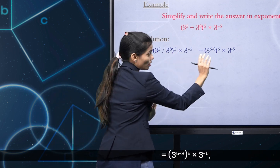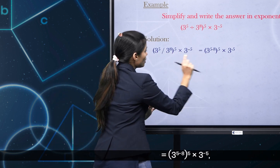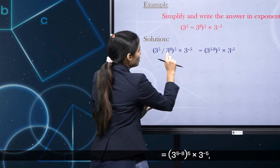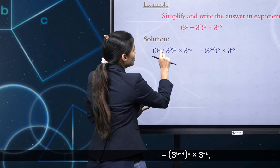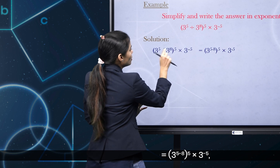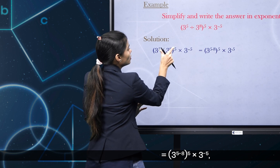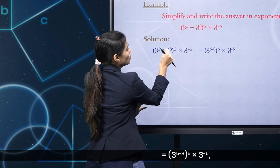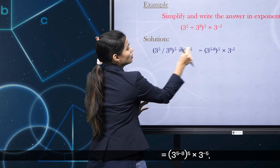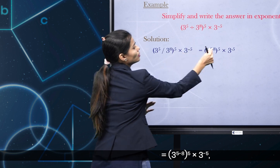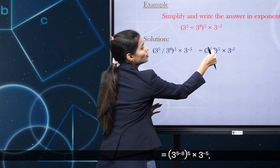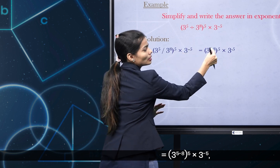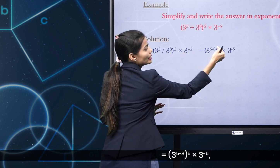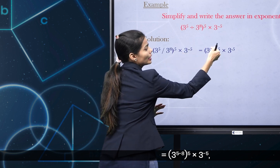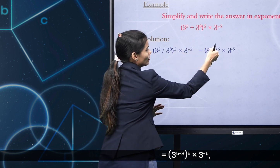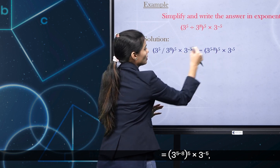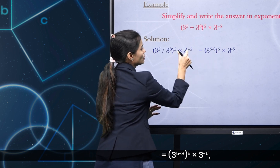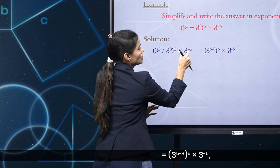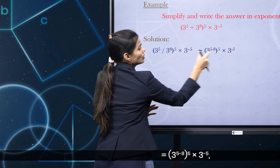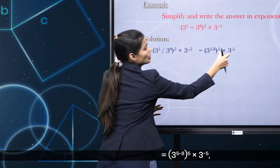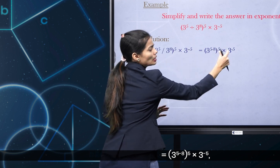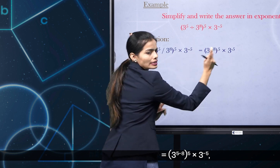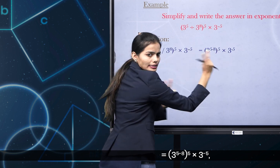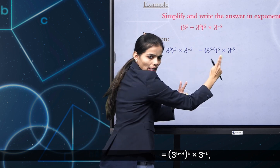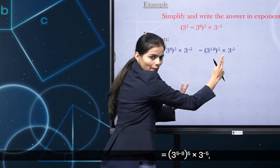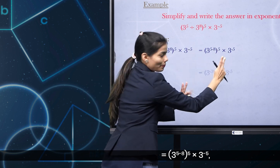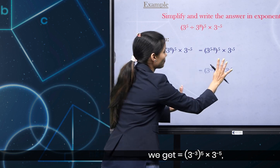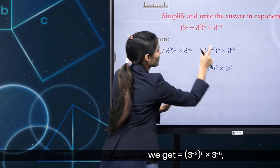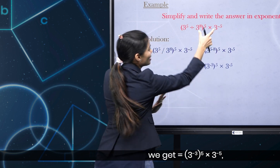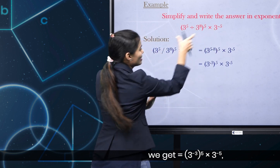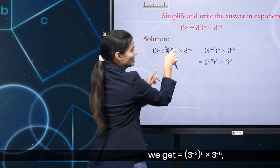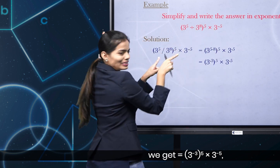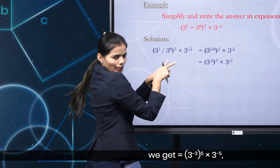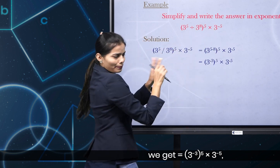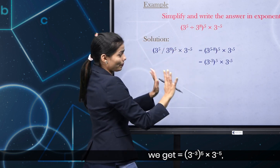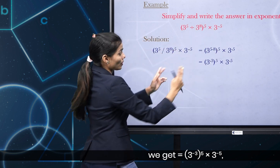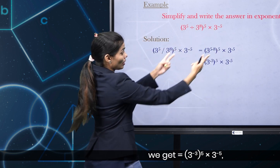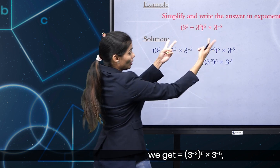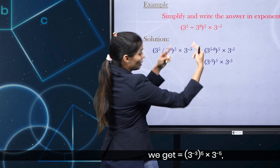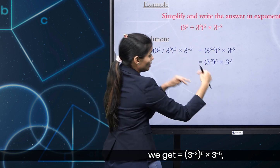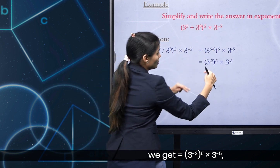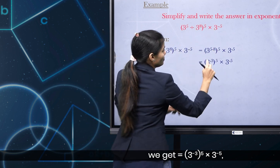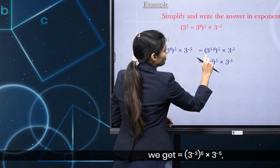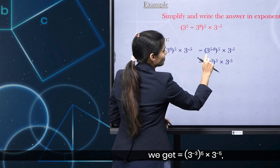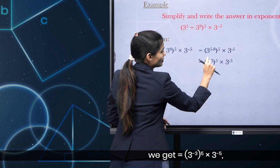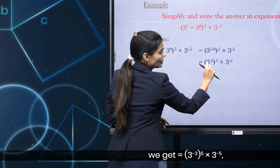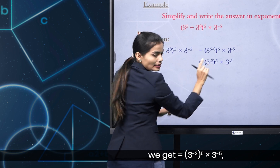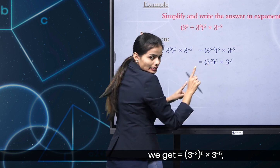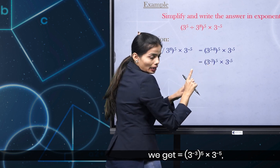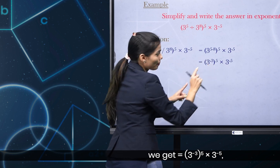whole power 5 into 3 power minus 5. We get is equal to 3 power minus 3 whole power